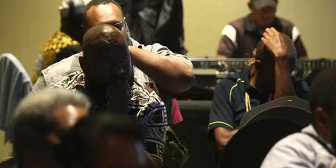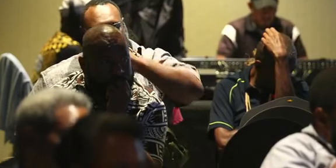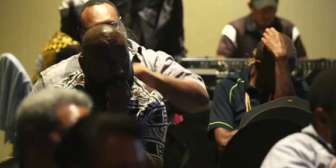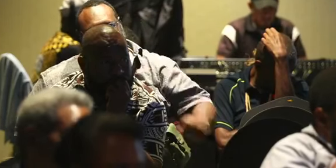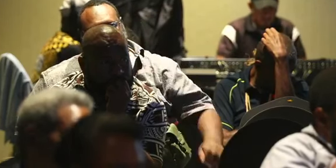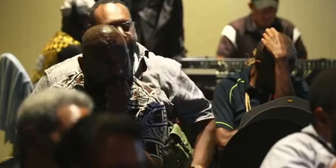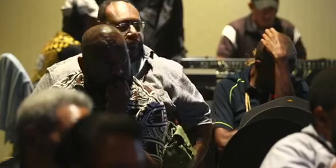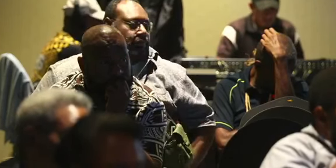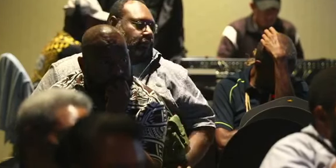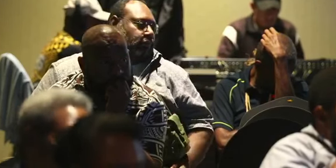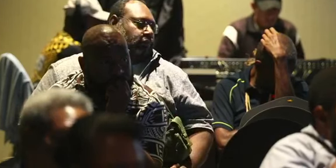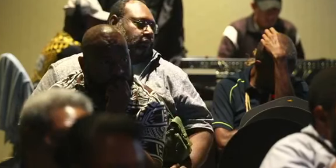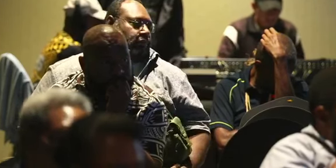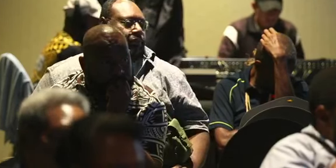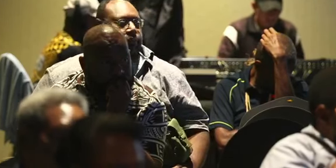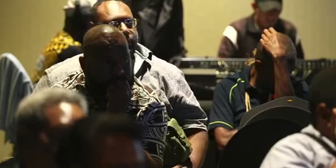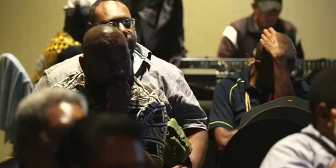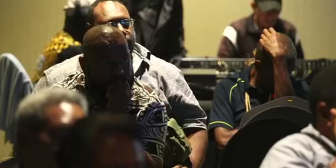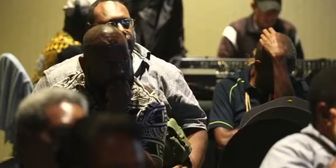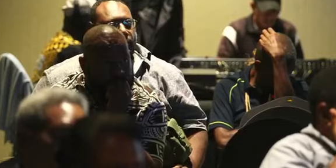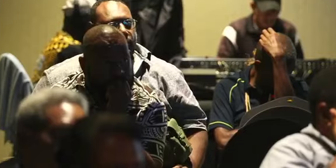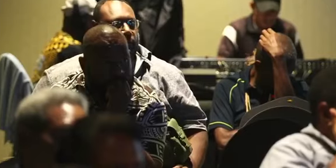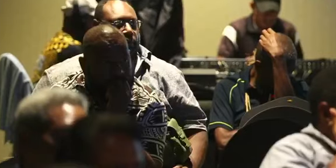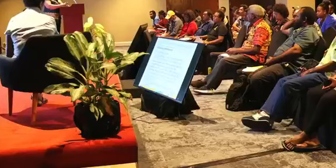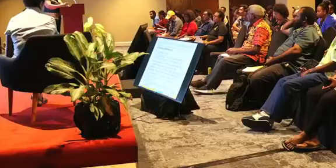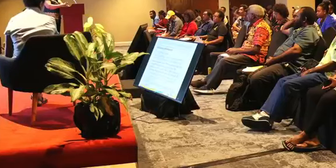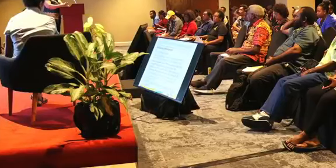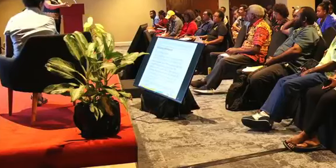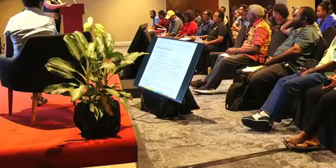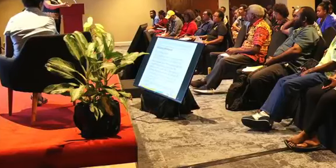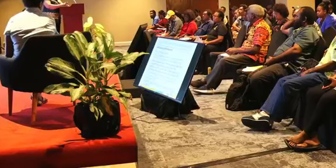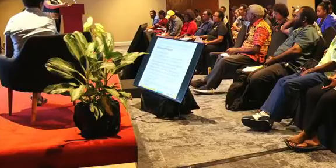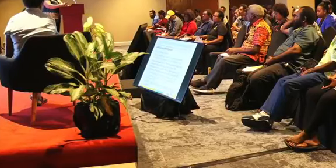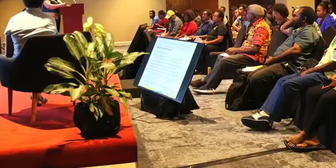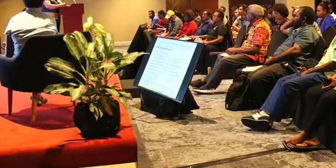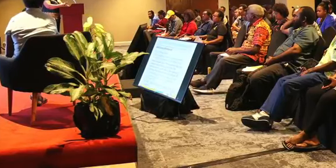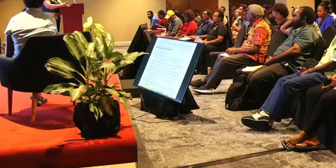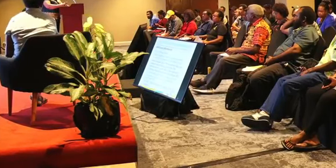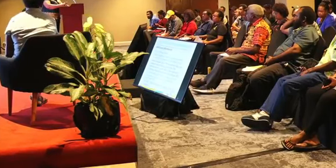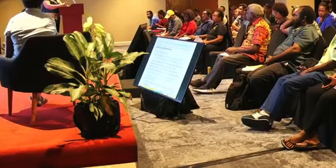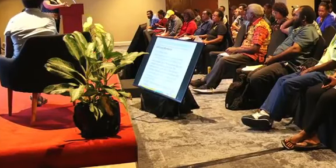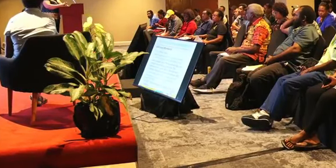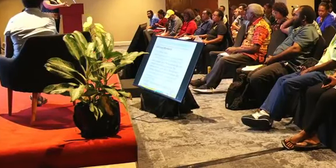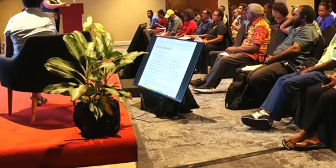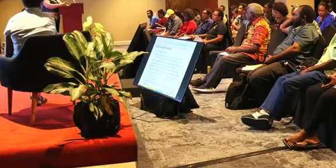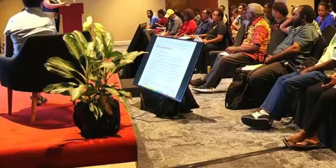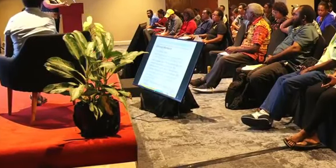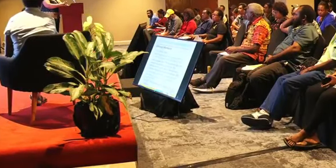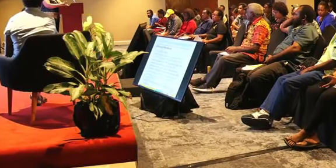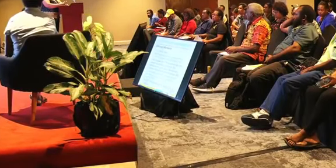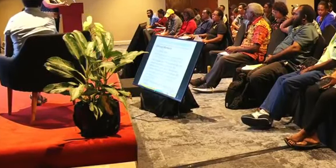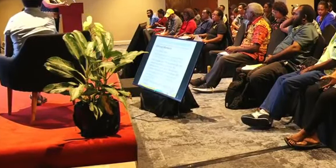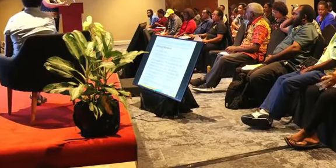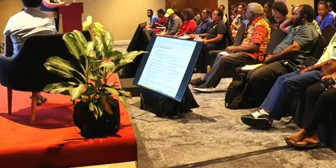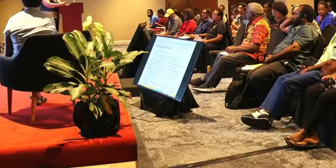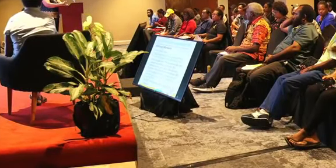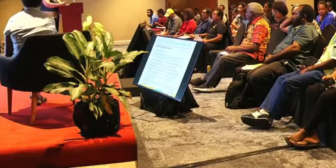and the fine of that is 50,000 or a jail term of 12 months.